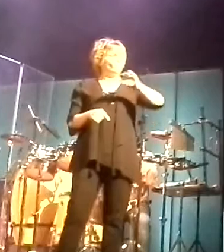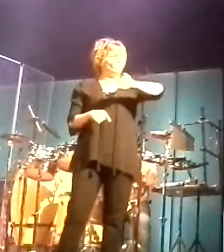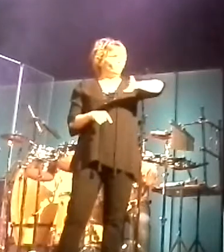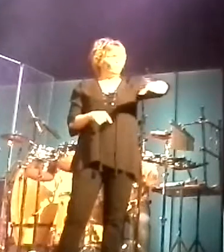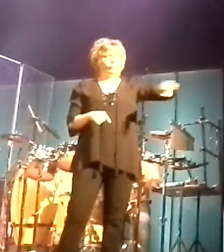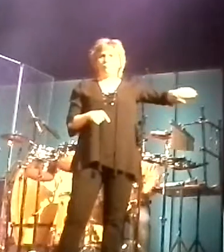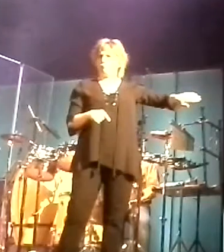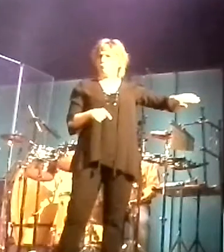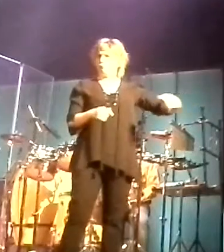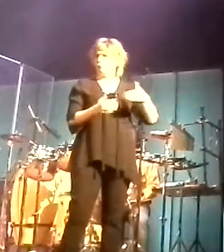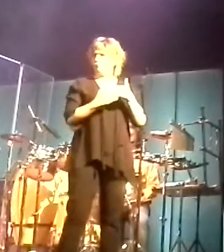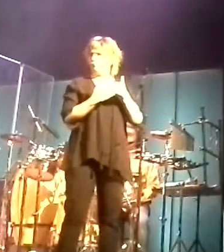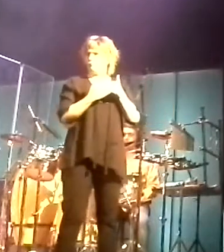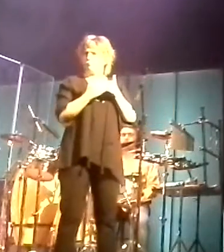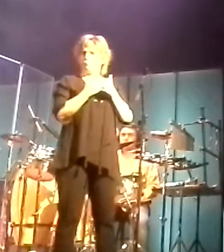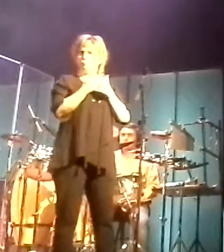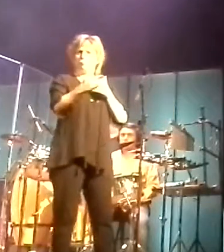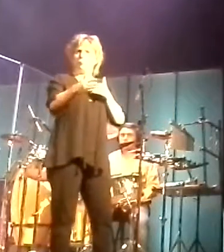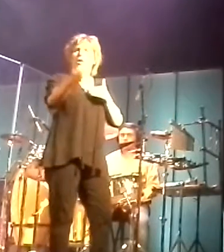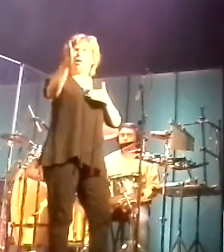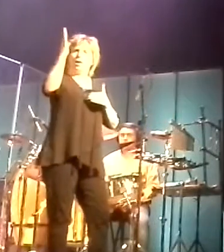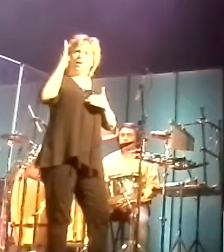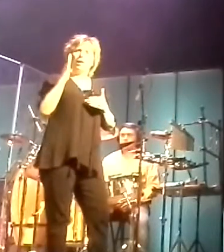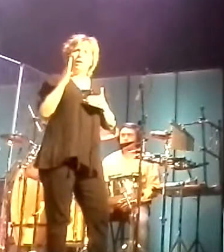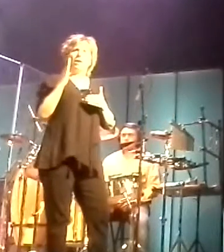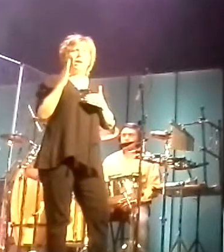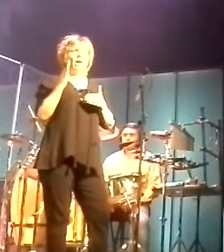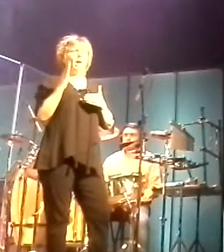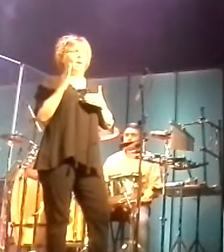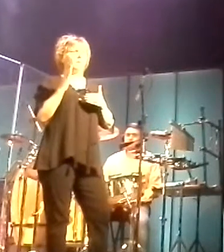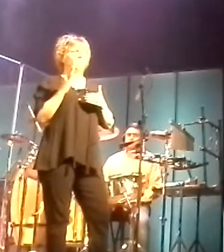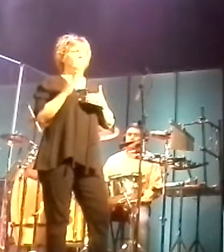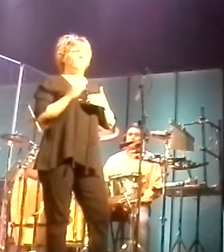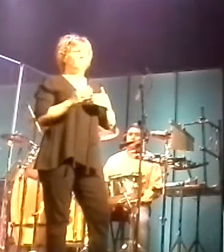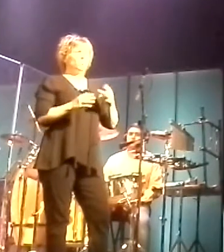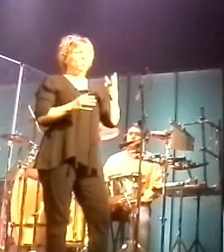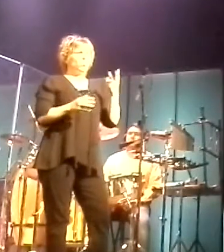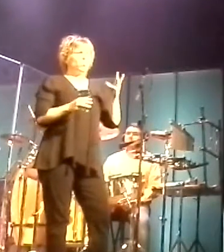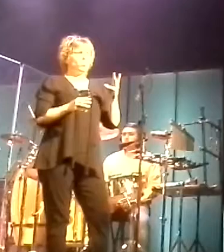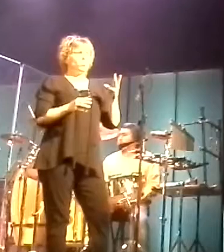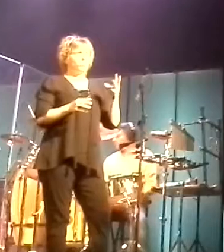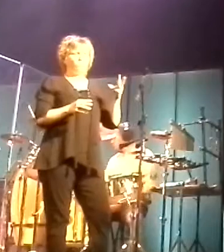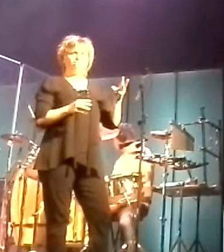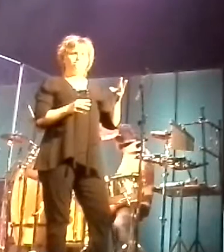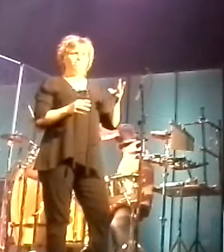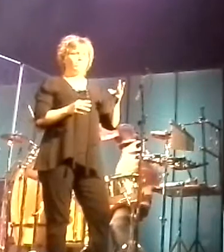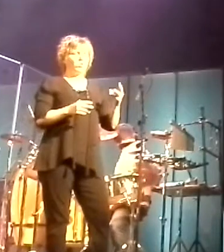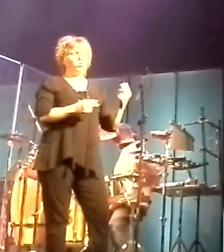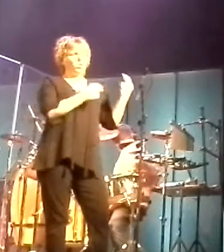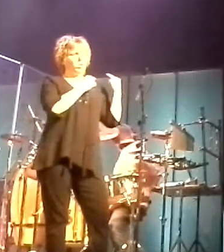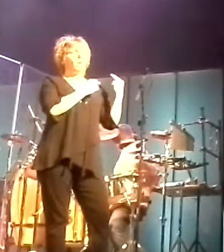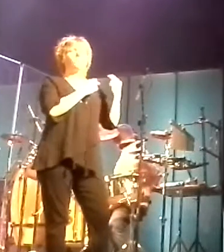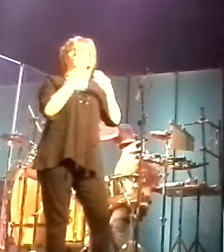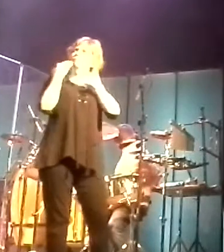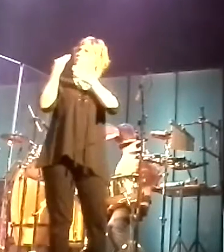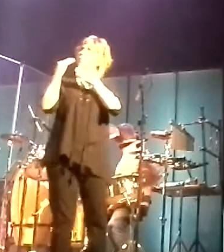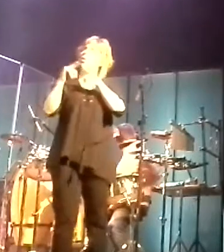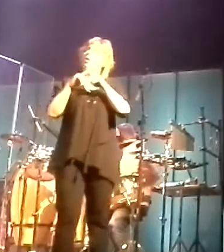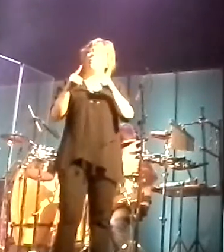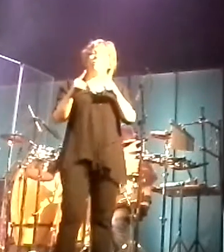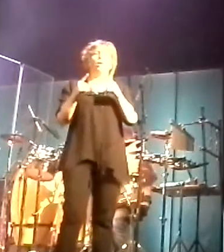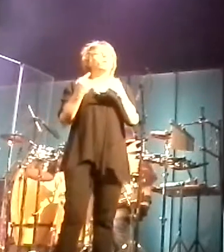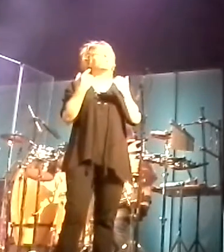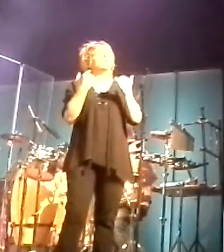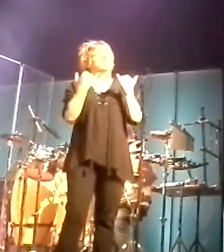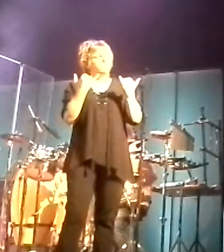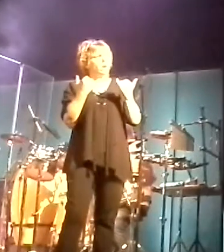anymore. God did things in that year that we can appreciate, that we can look back and thank him for. But he wants us to look